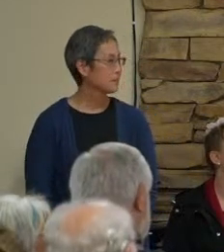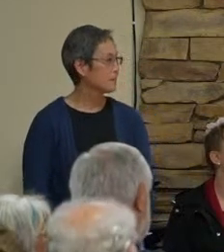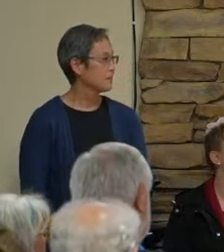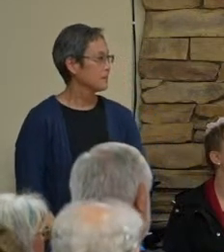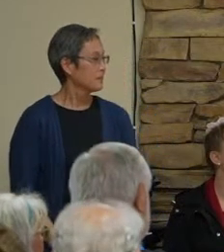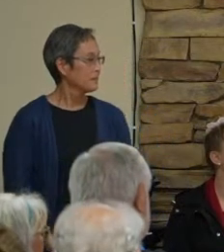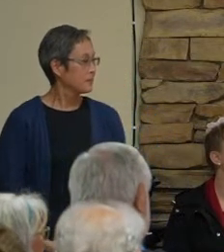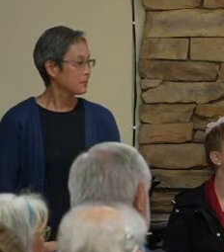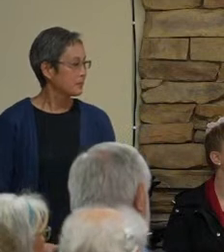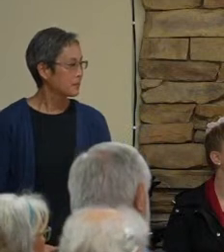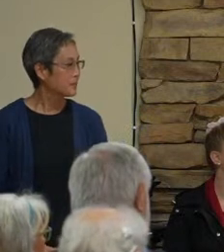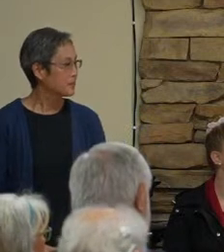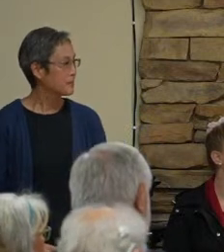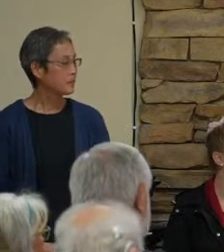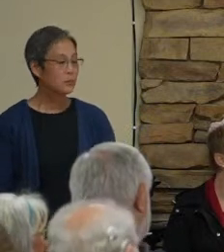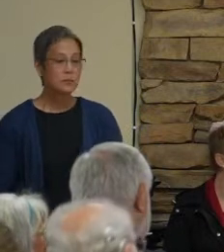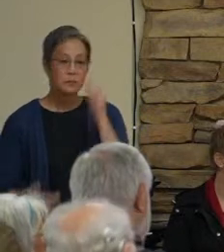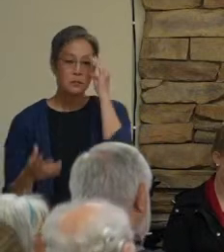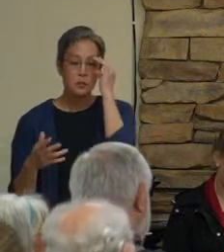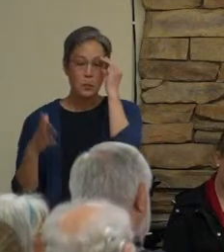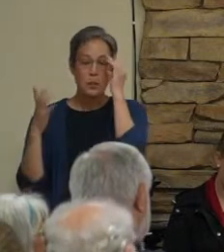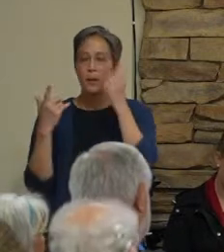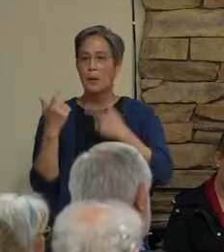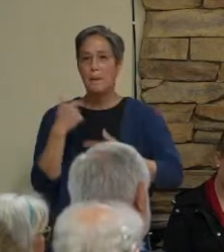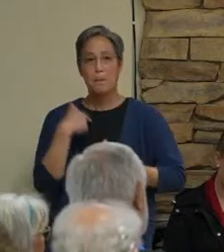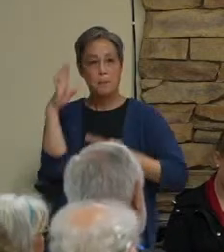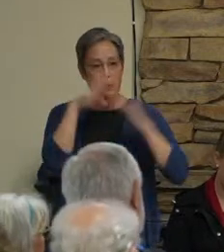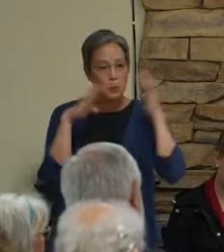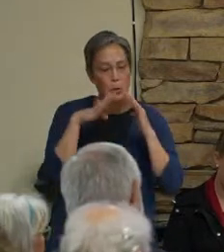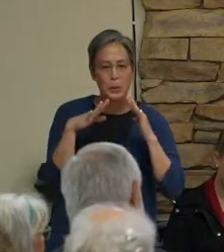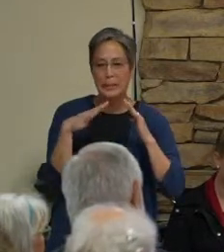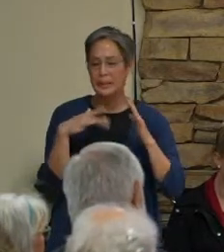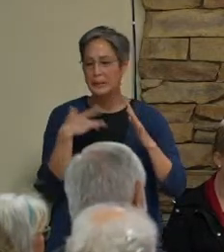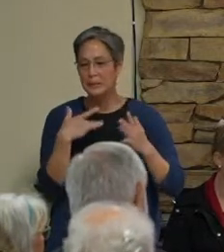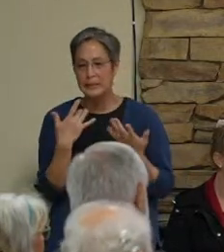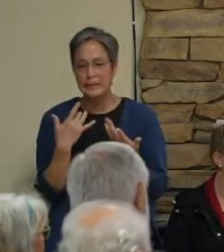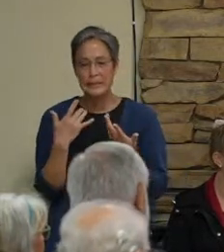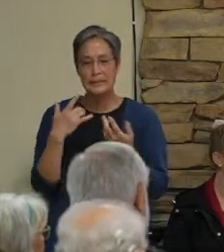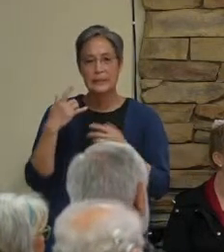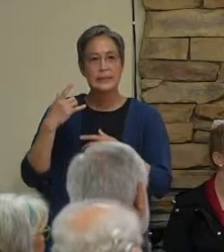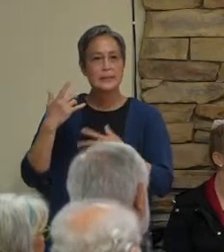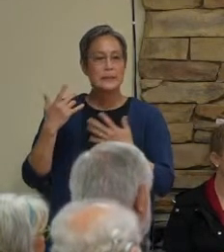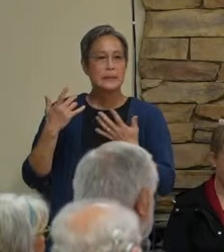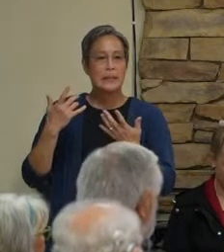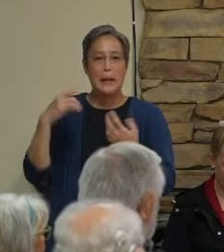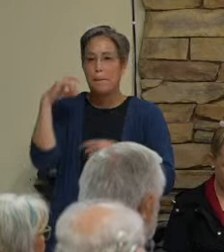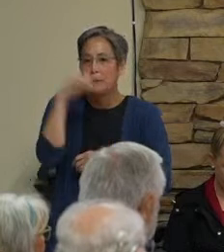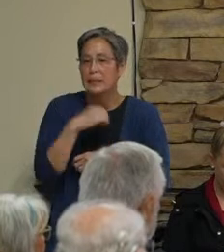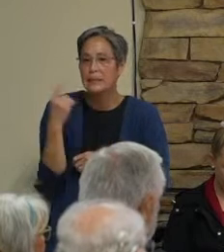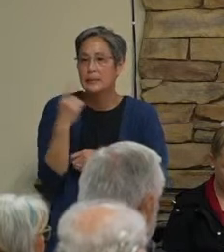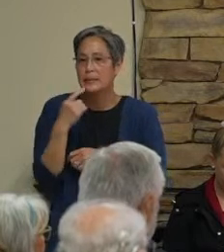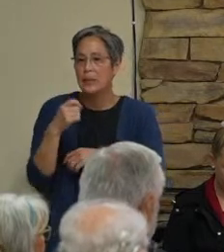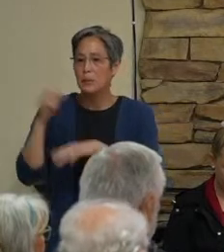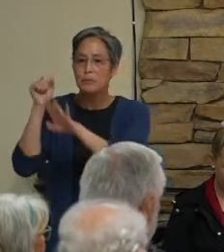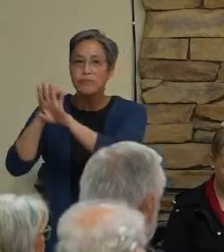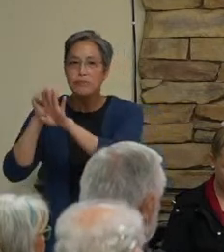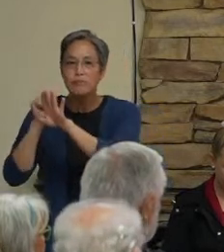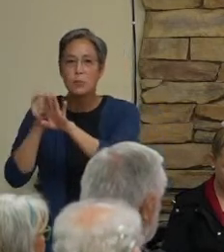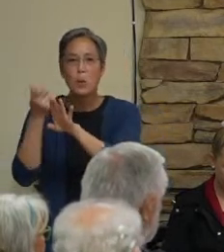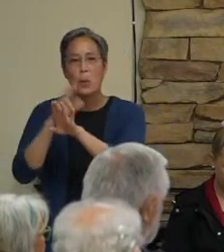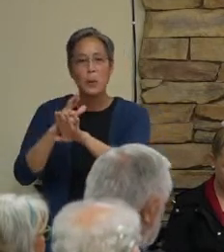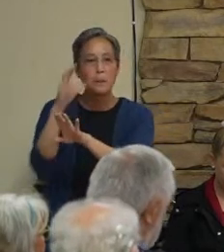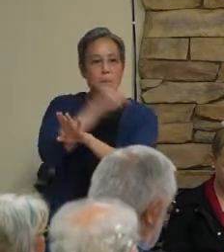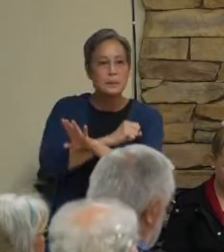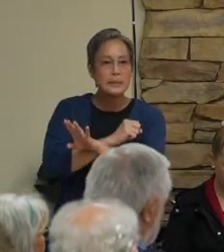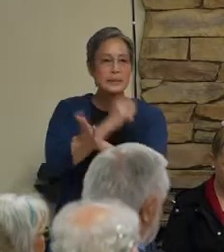The burden or worry of fear of not knowing if someone's knocking on my door, or not hearing a